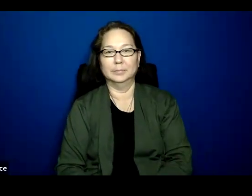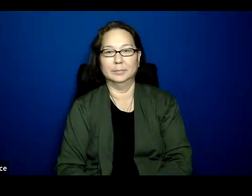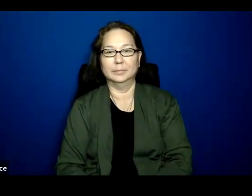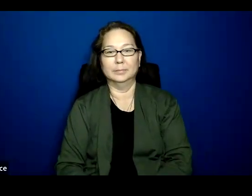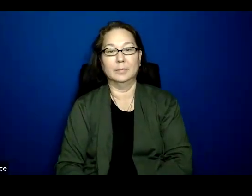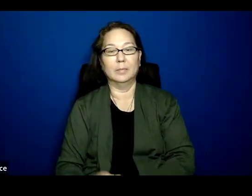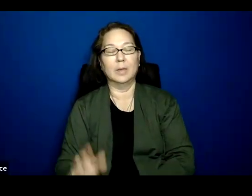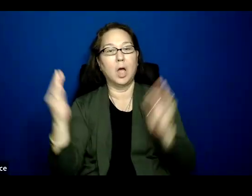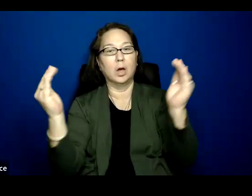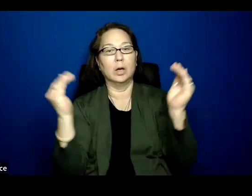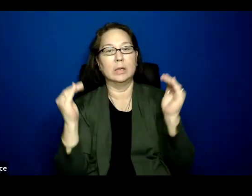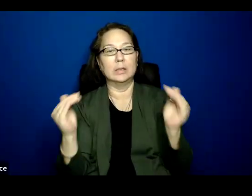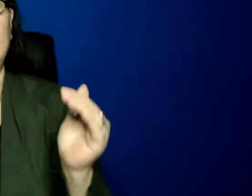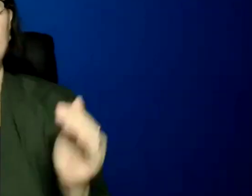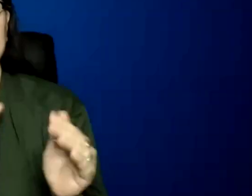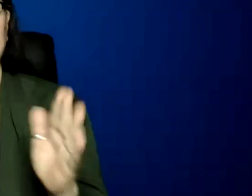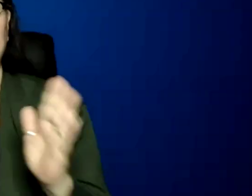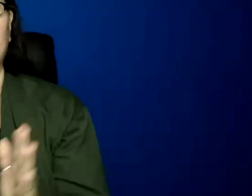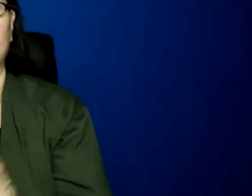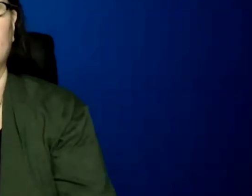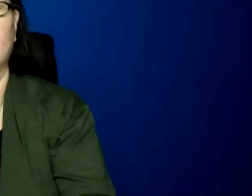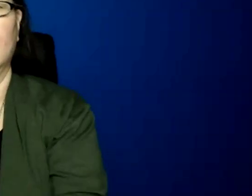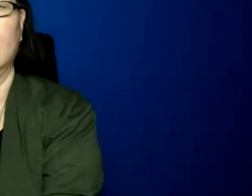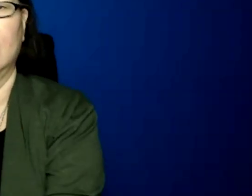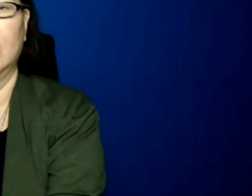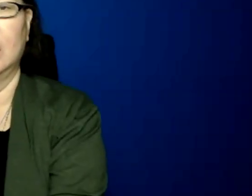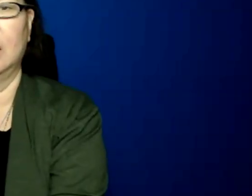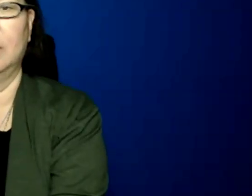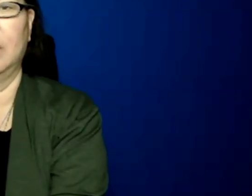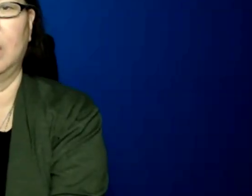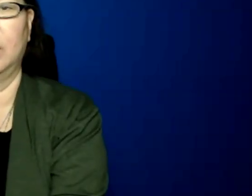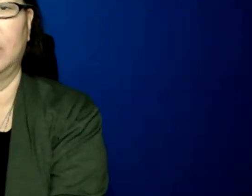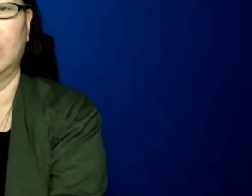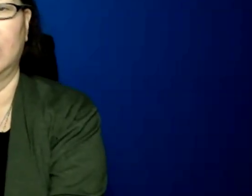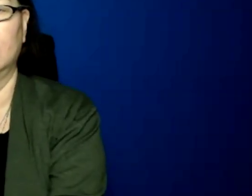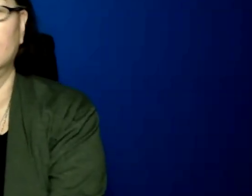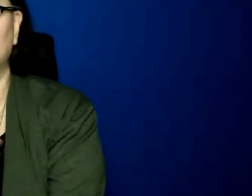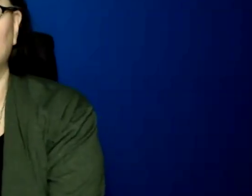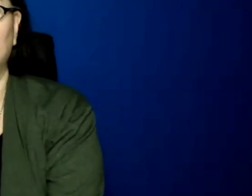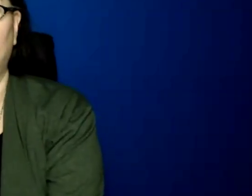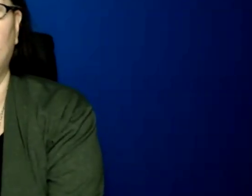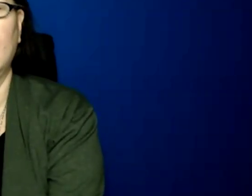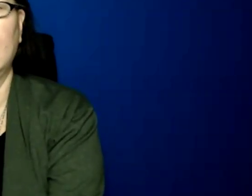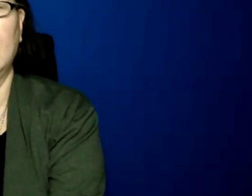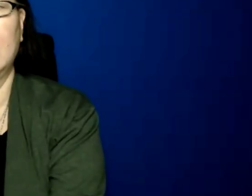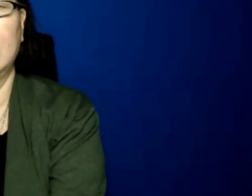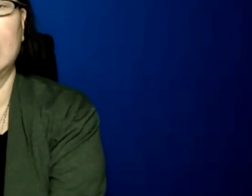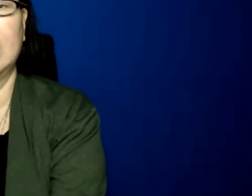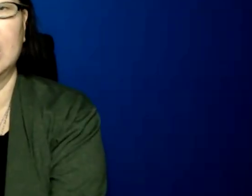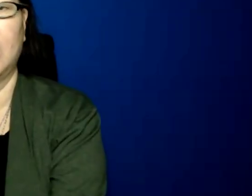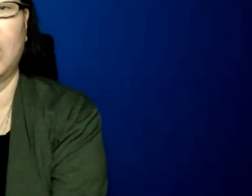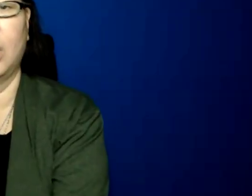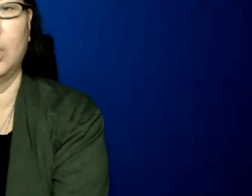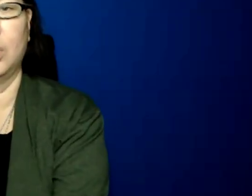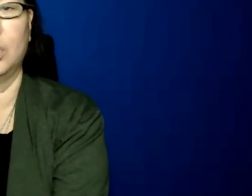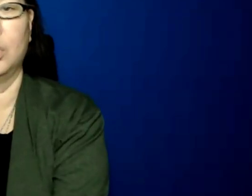Our next speakers are Theo Kushmerek, Deidre Manning, Genesis Moreta, Mike Heichman, Michelle White,